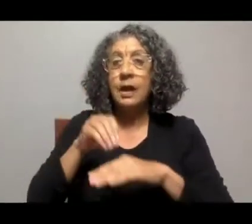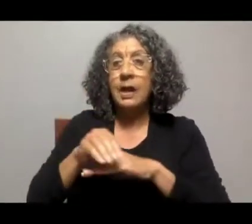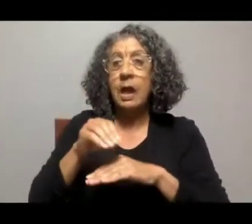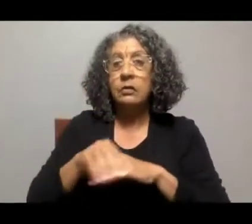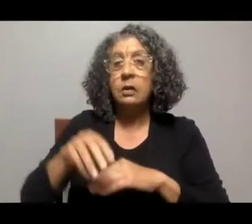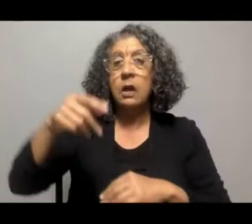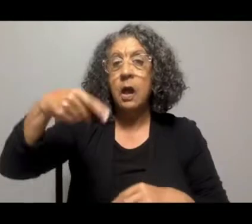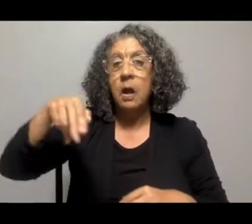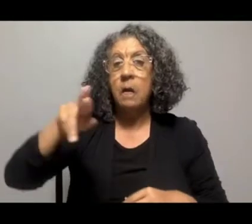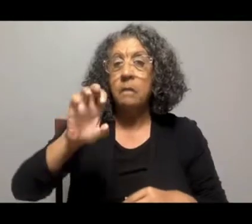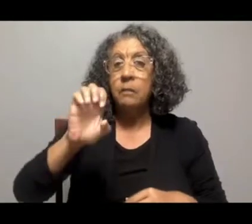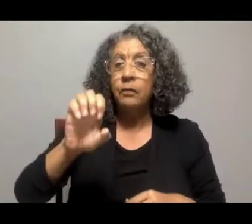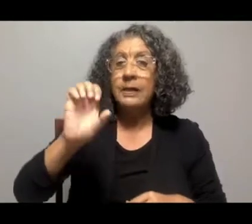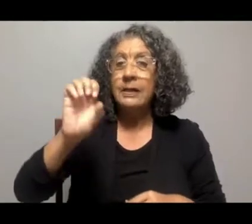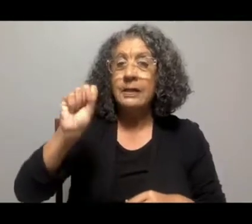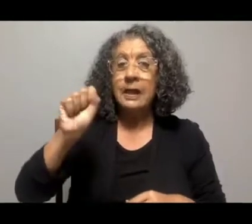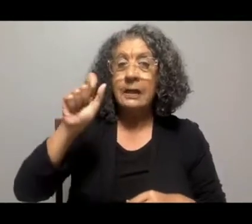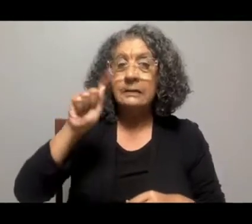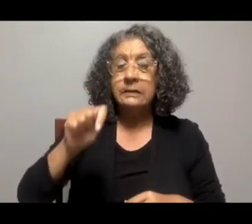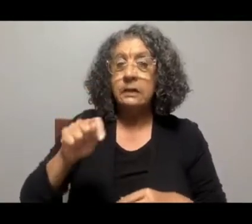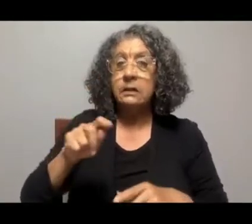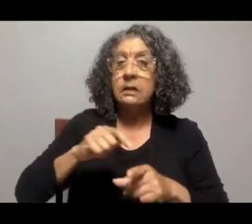contact your job coach, VR,